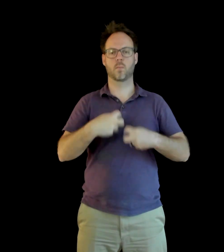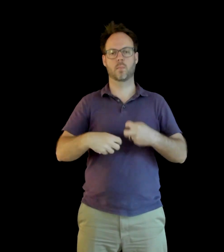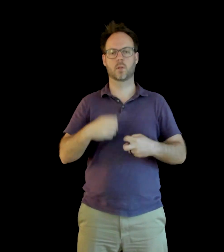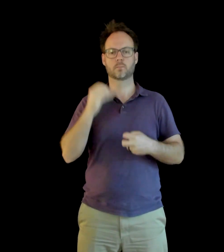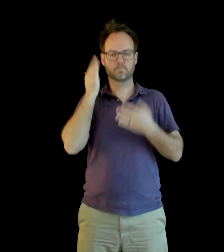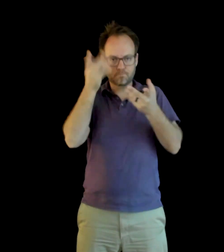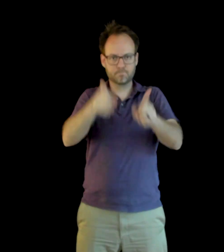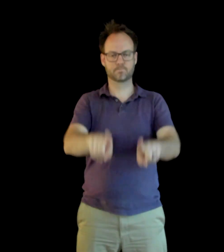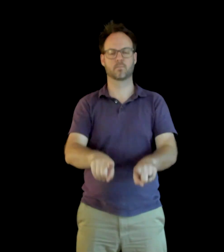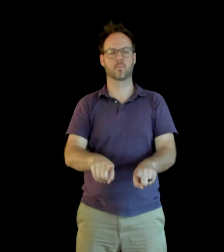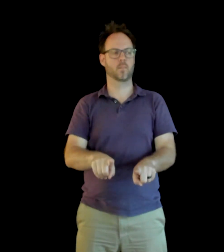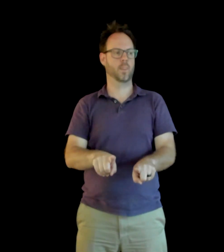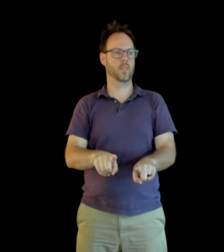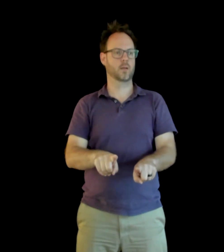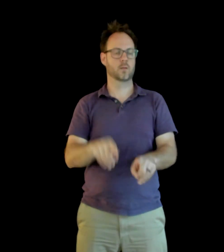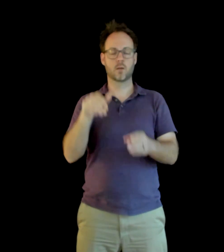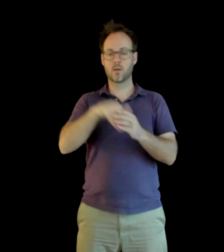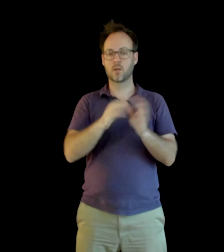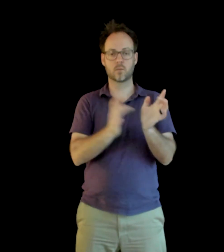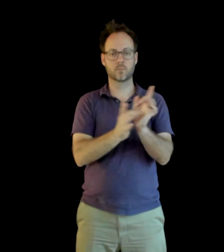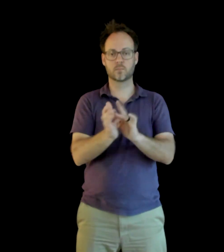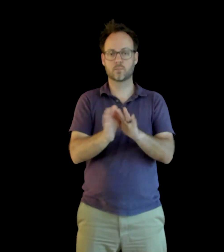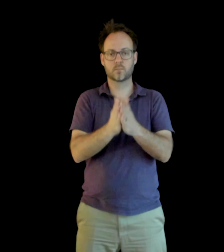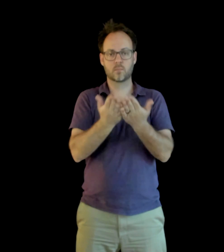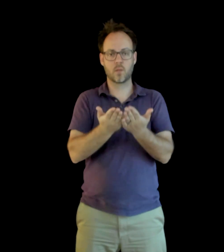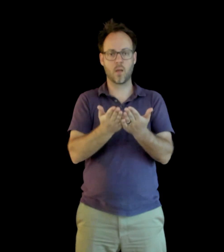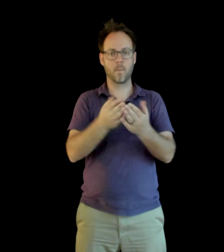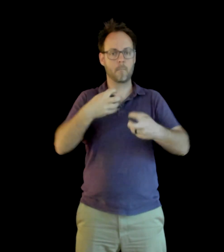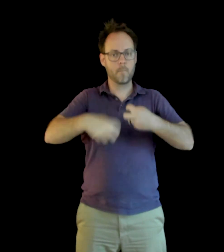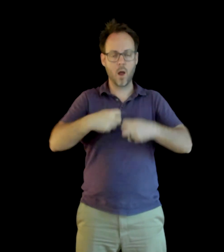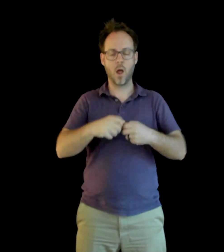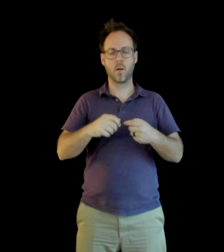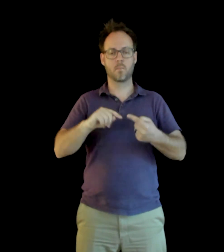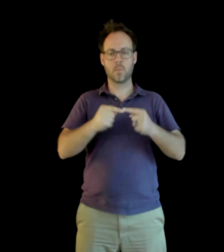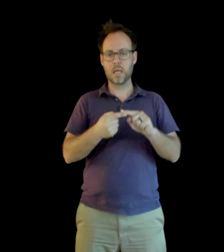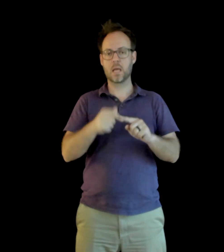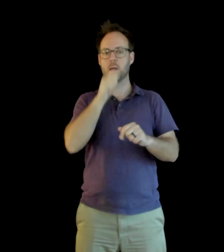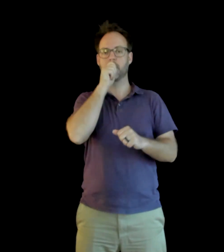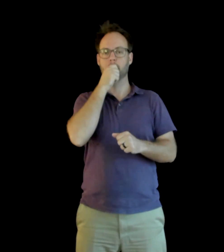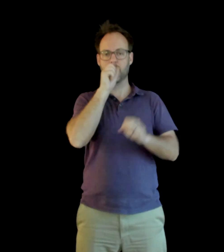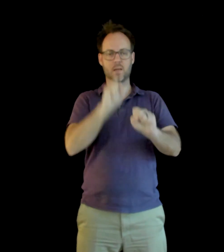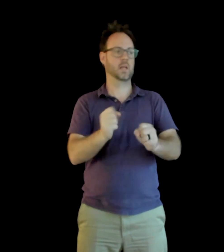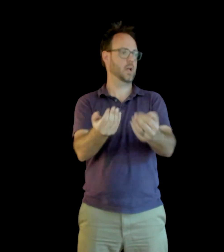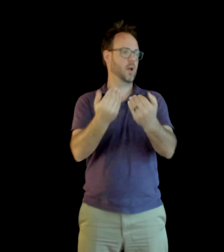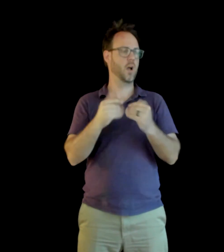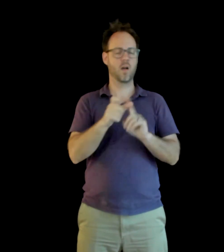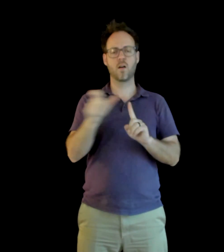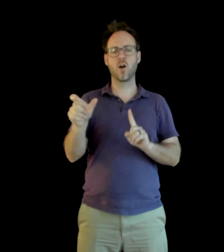suffering or problems are happening. In Scripture, problems, pain, and suffering can come